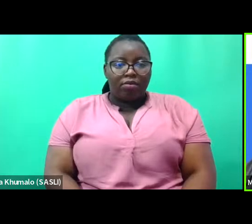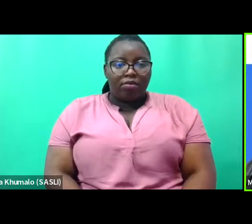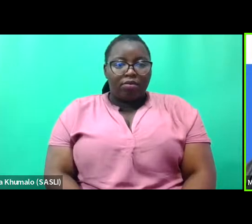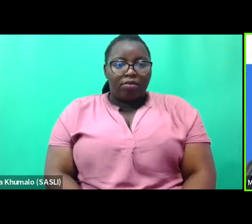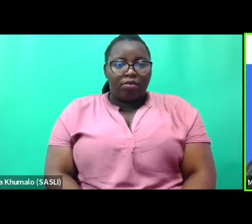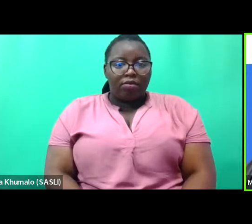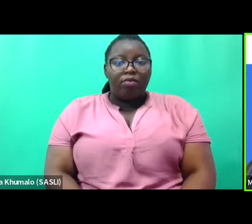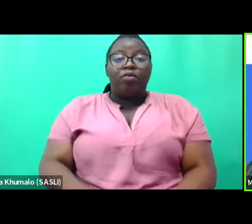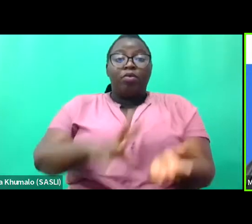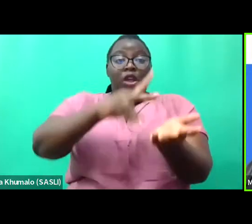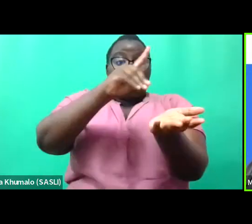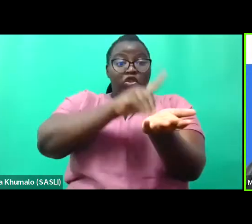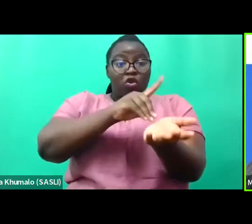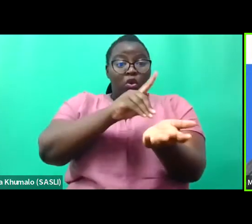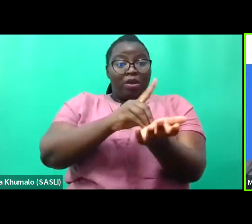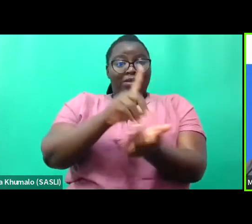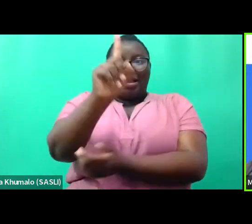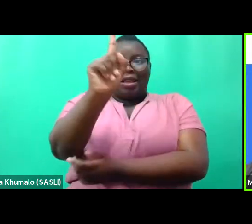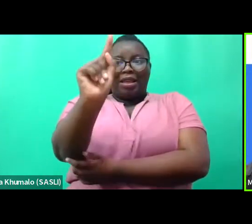Dr. Thabane,